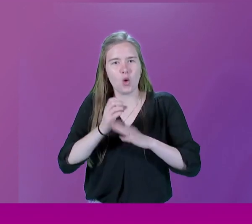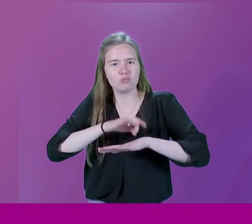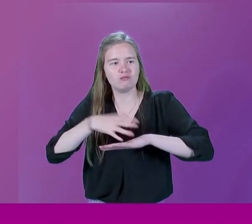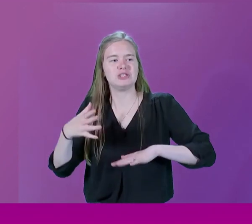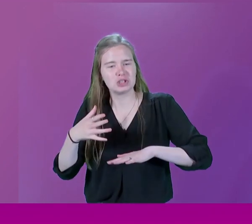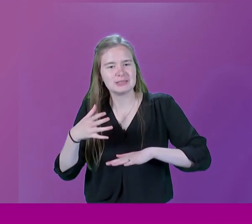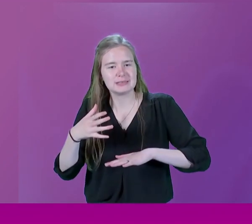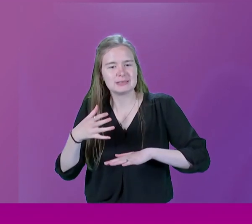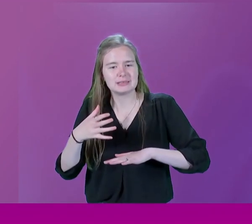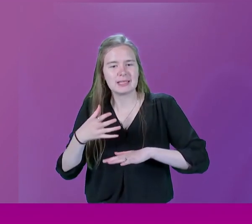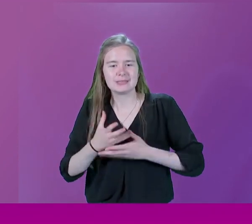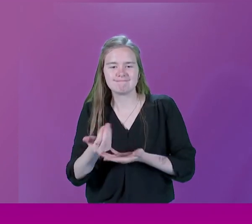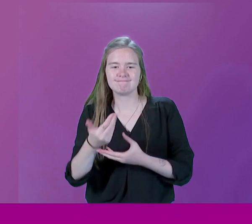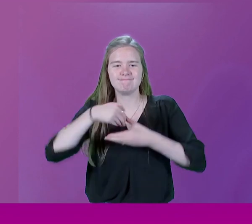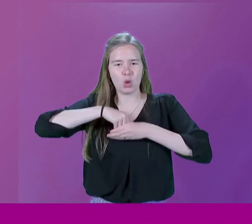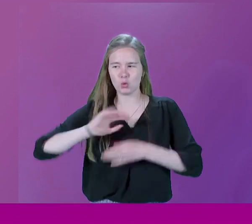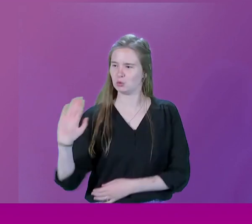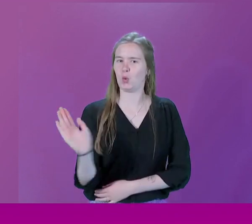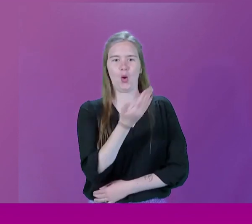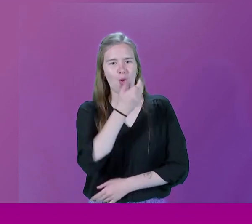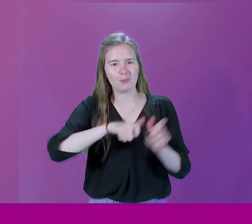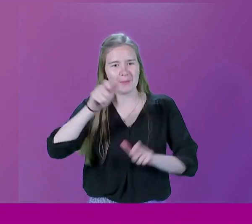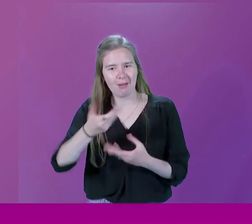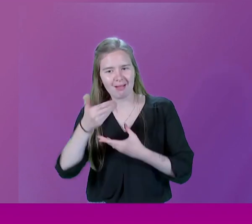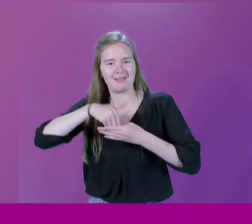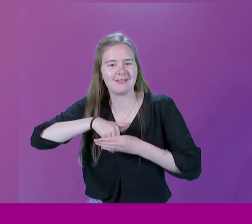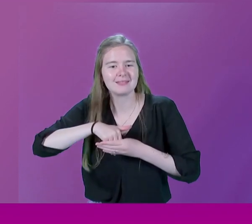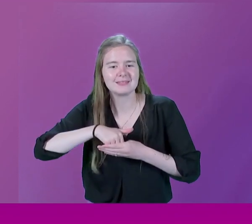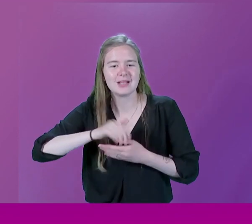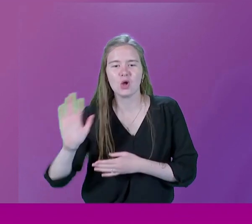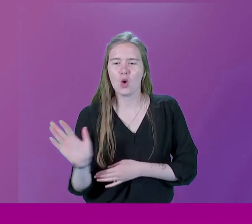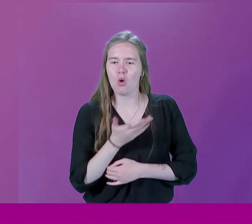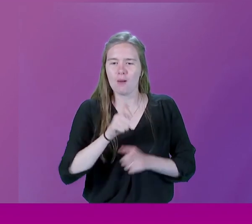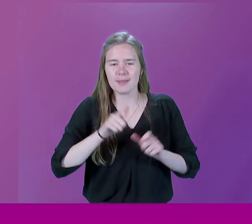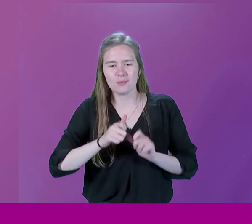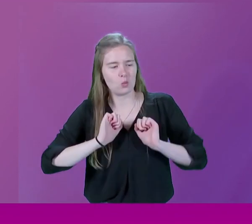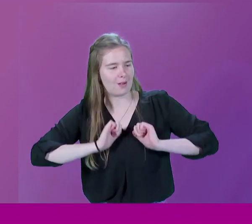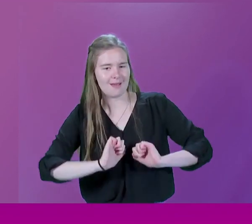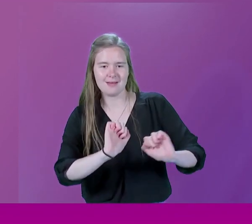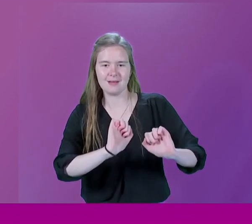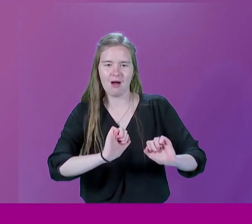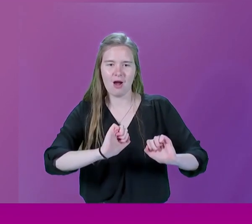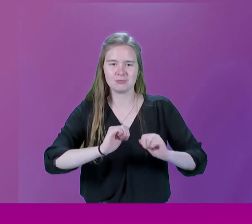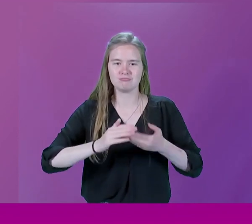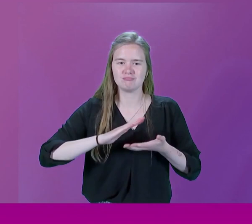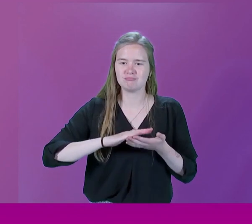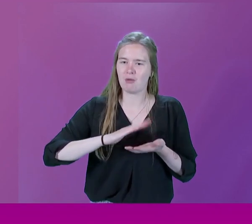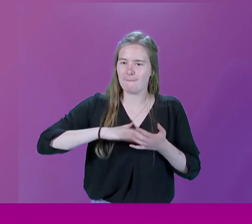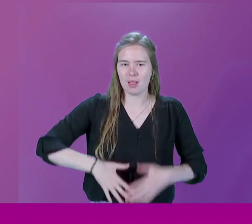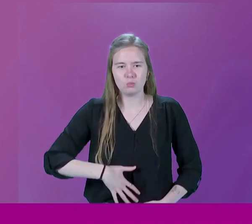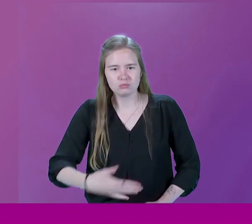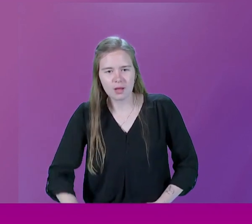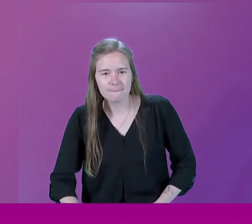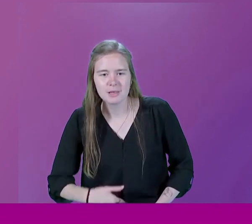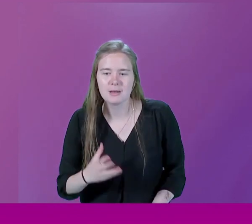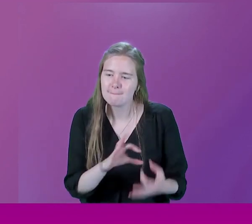profession is, it belongs to all of us, you know. It belongs to all of us whilst we're in our mother's womb. It belongs to